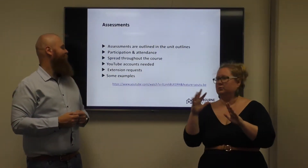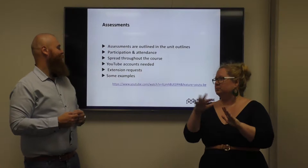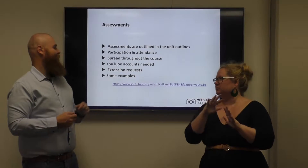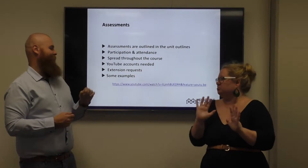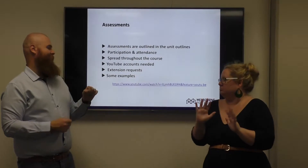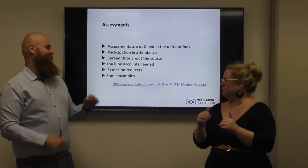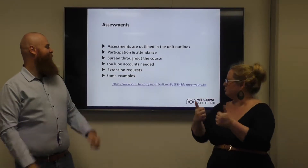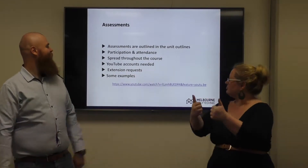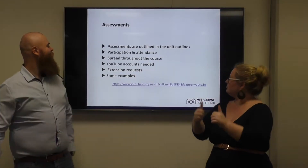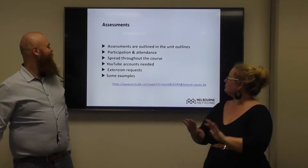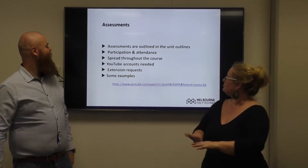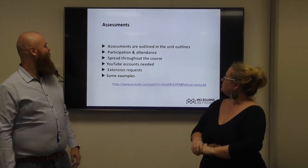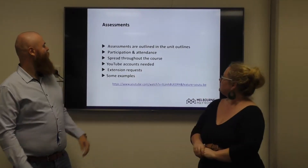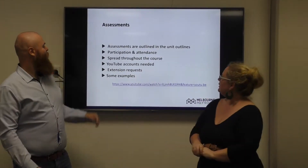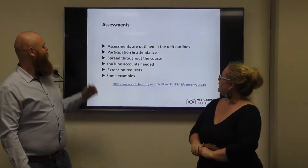some things. But